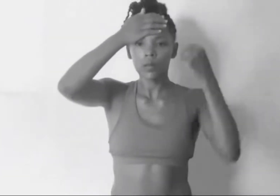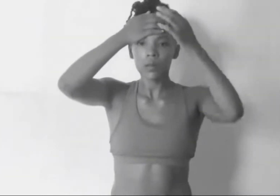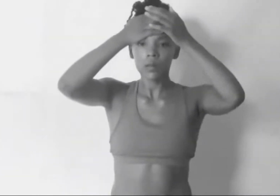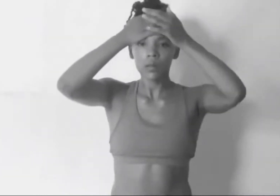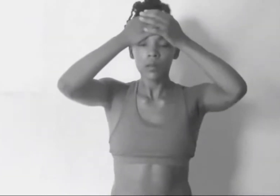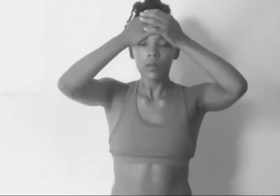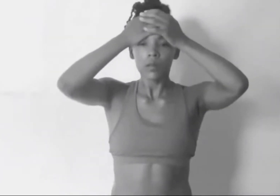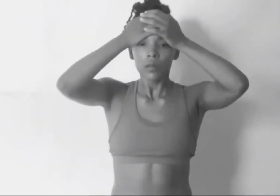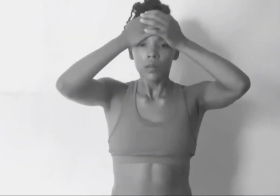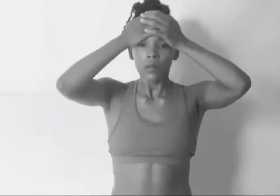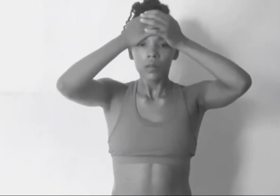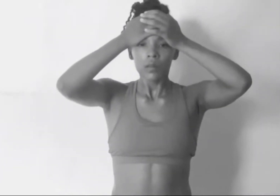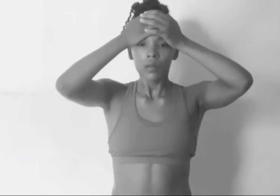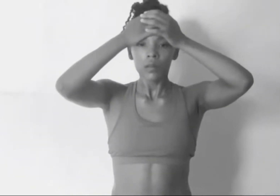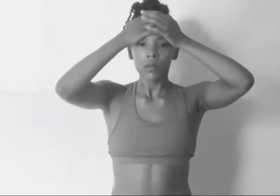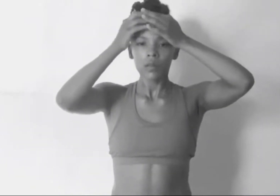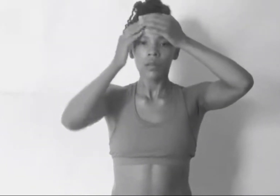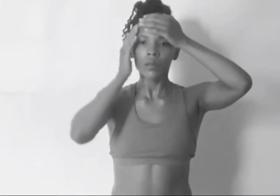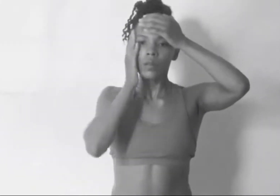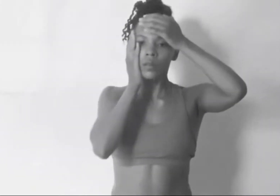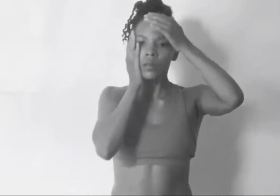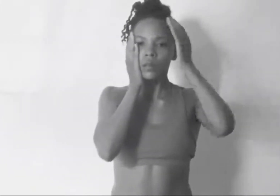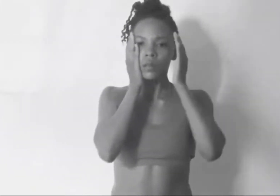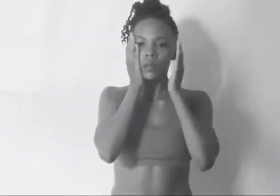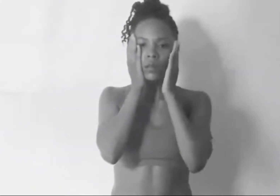It bring out your eyes.